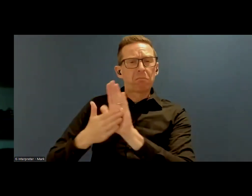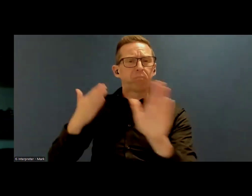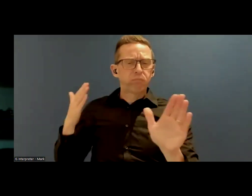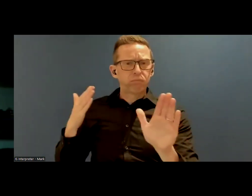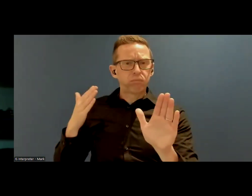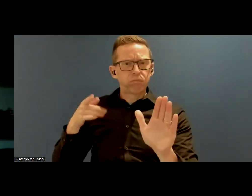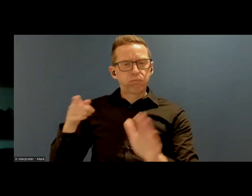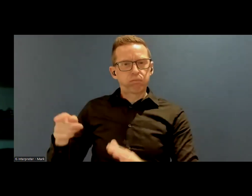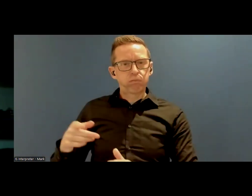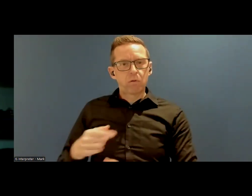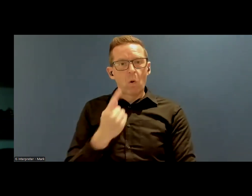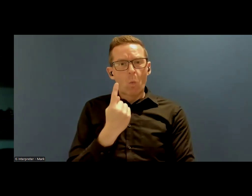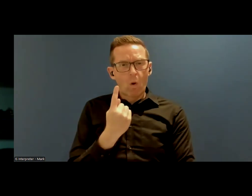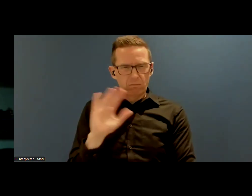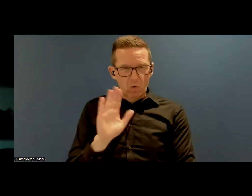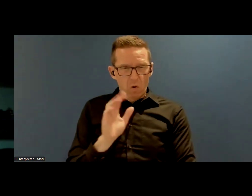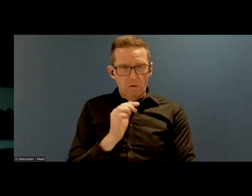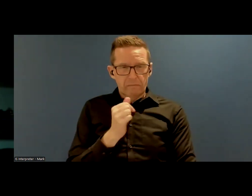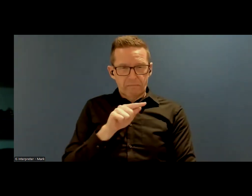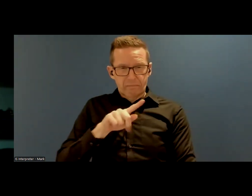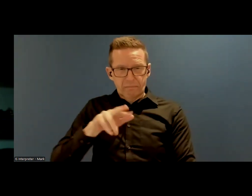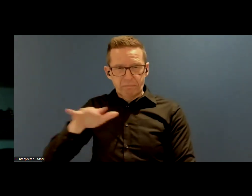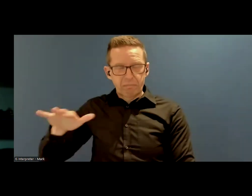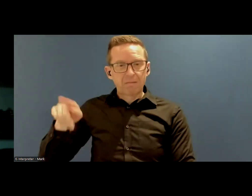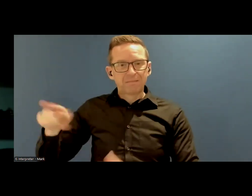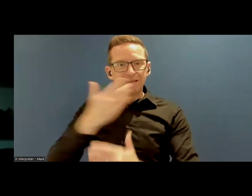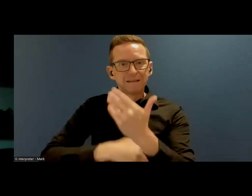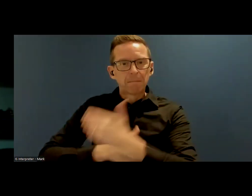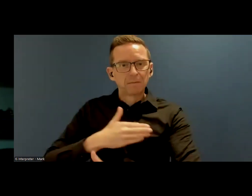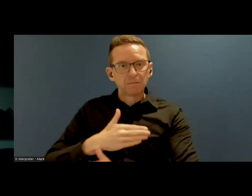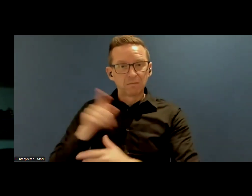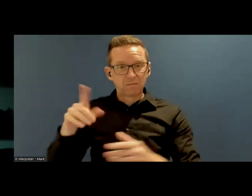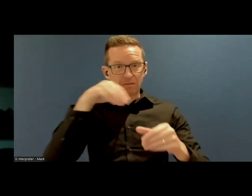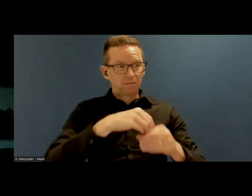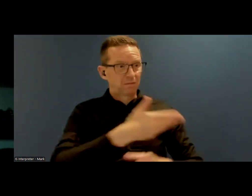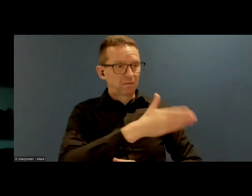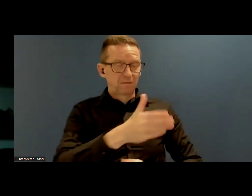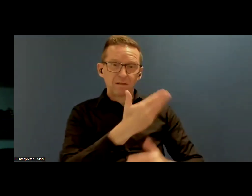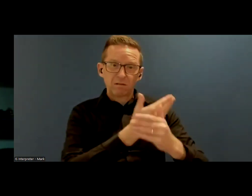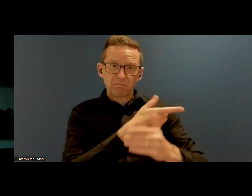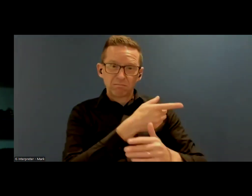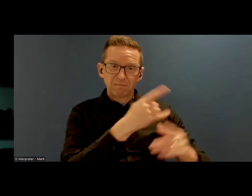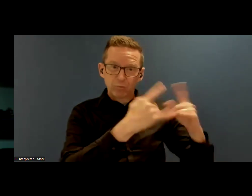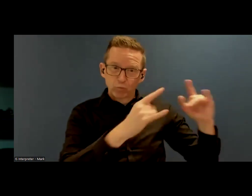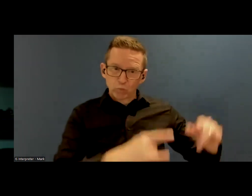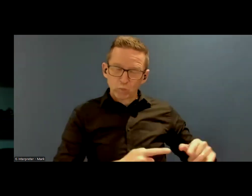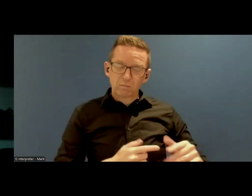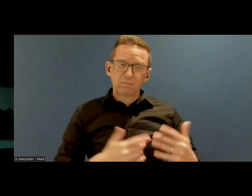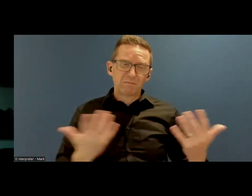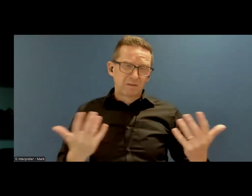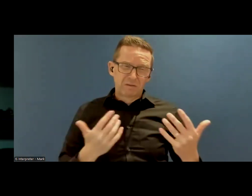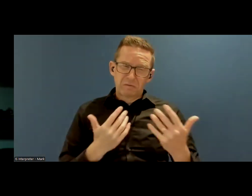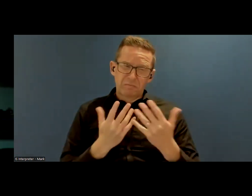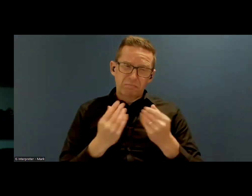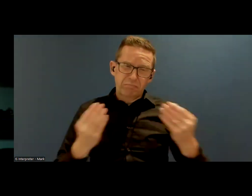their voices. And of course, those within institutions, there are still thousands and thousands of persons with different types